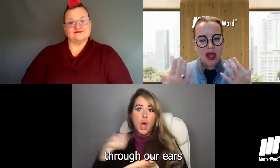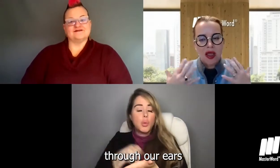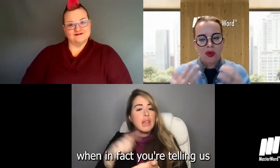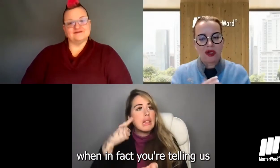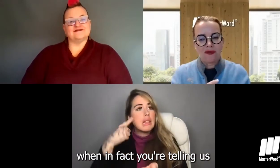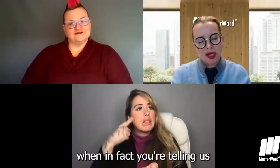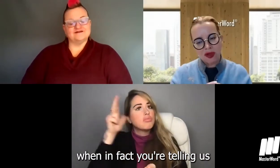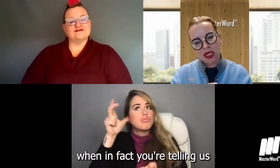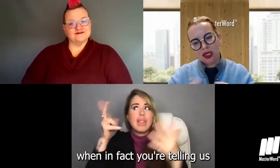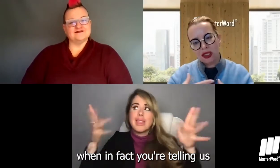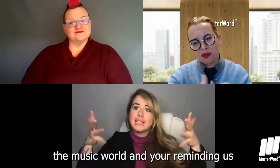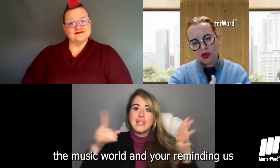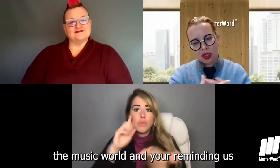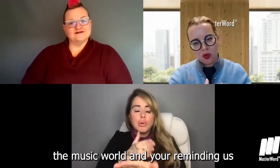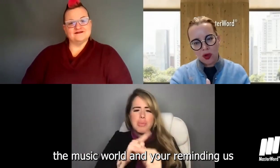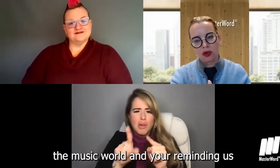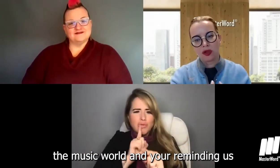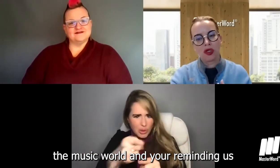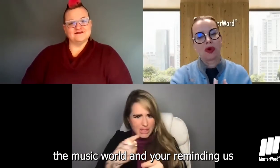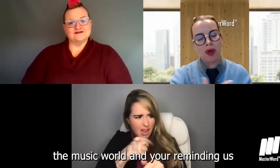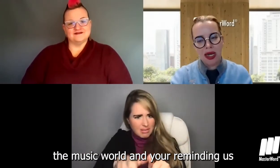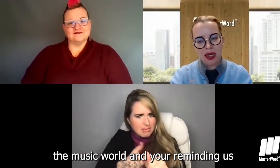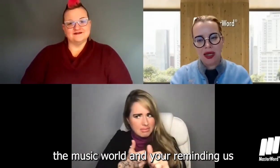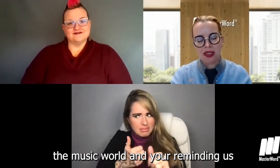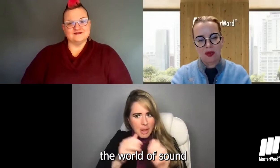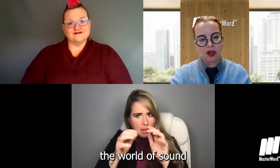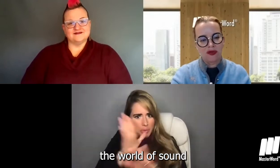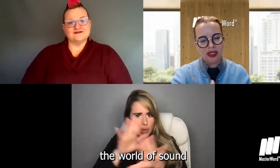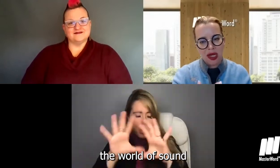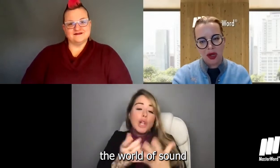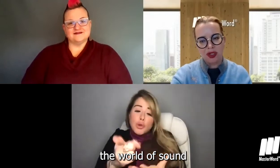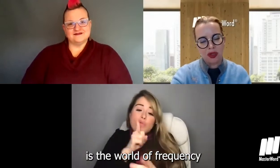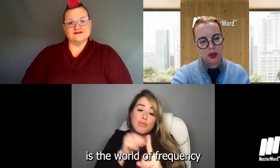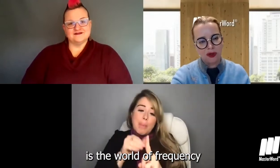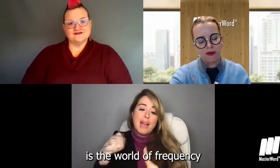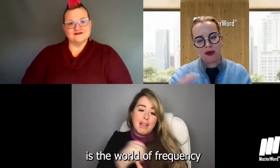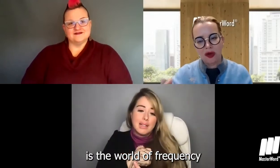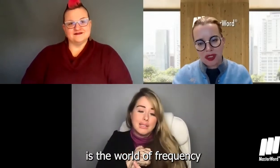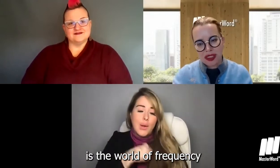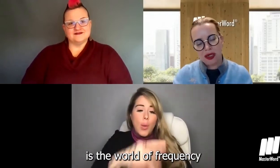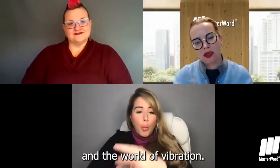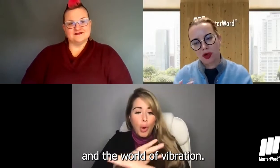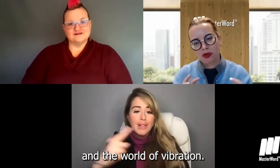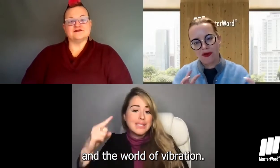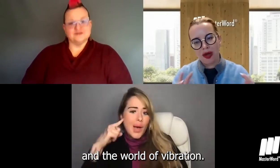when, in fact, you're telling us the music world and you're reminding us the world of sound is the world of frequency and the world of vibration.